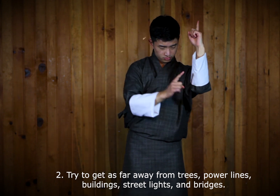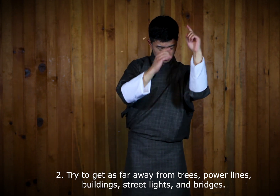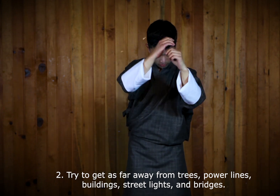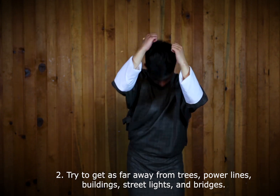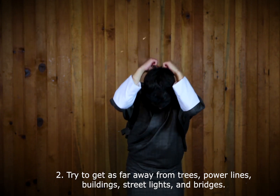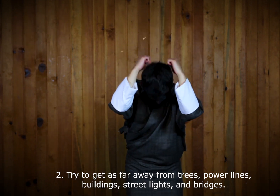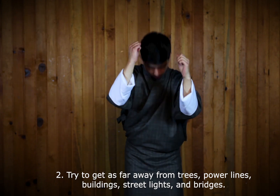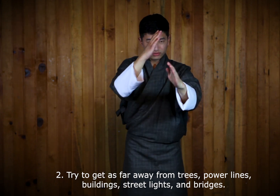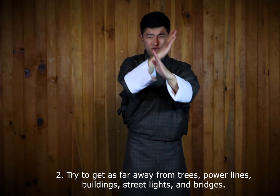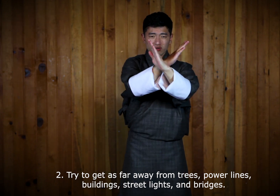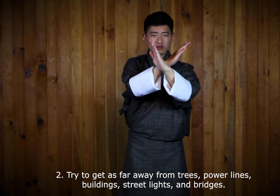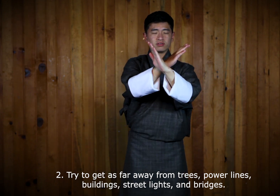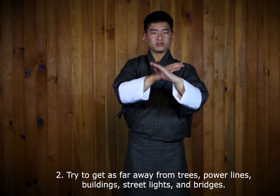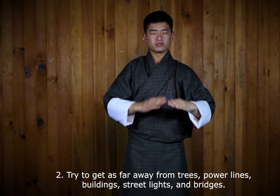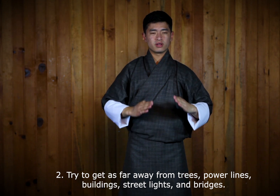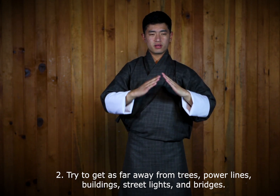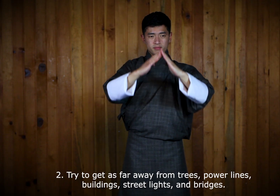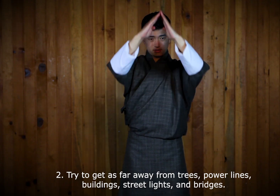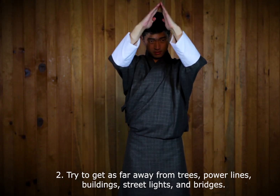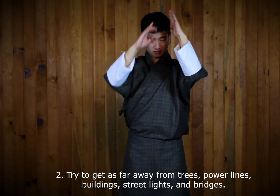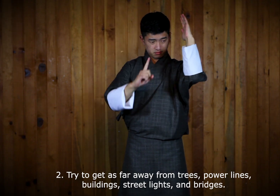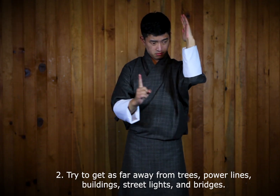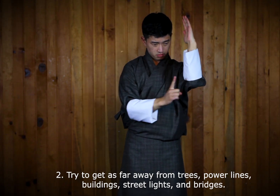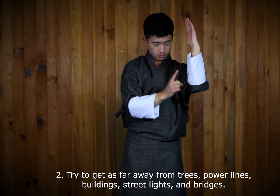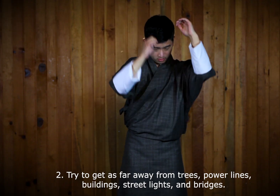buildings, street lights, and bridges.